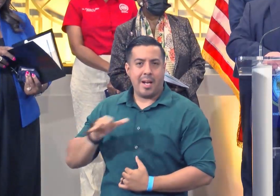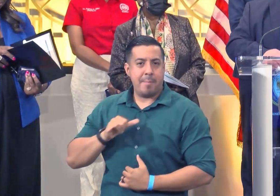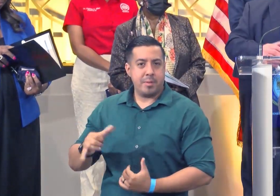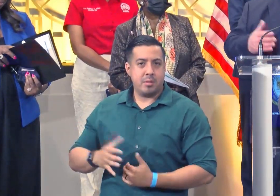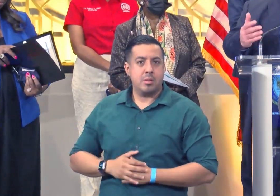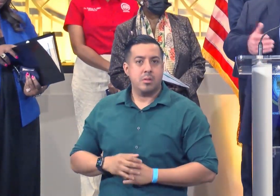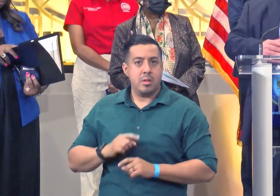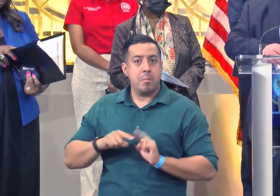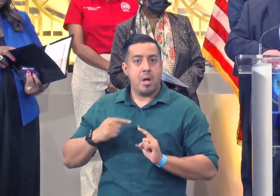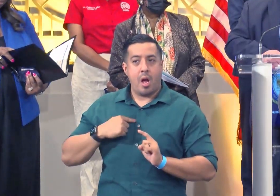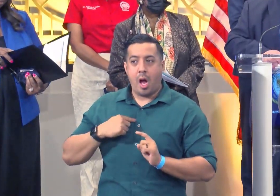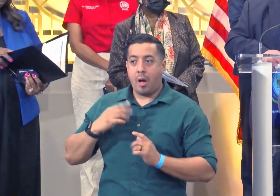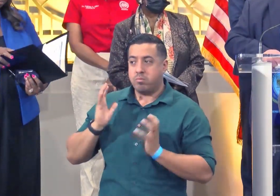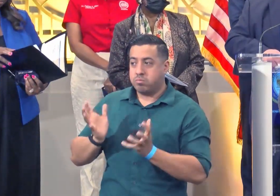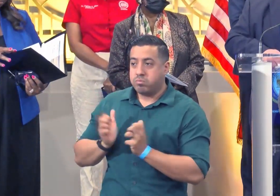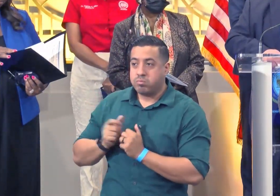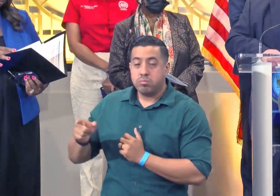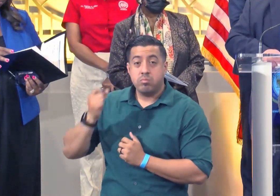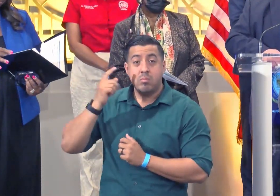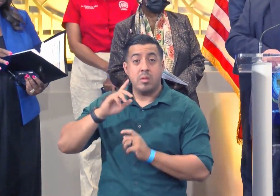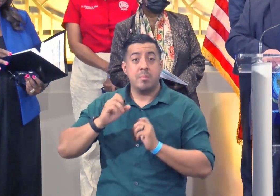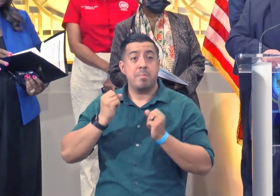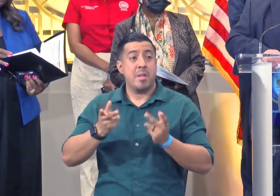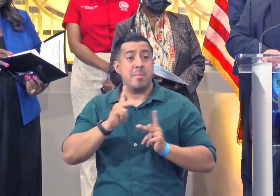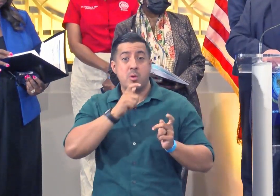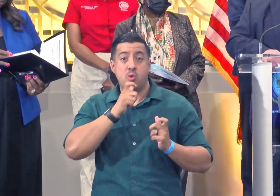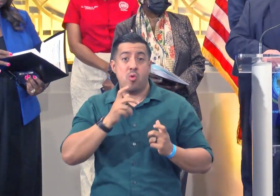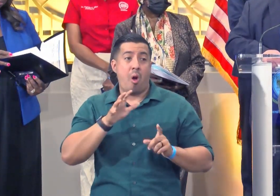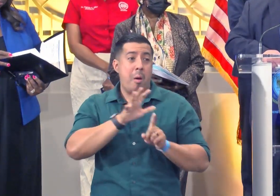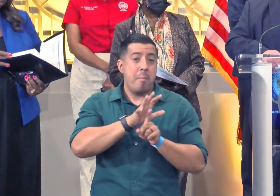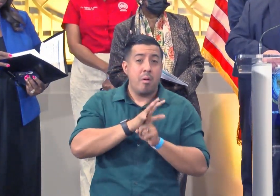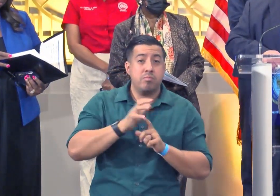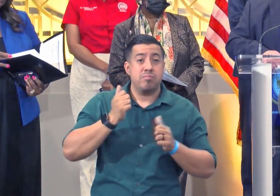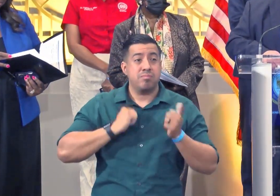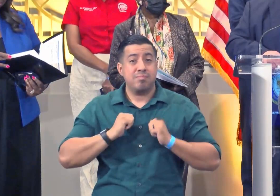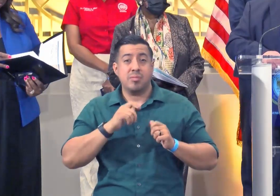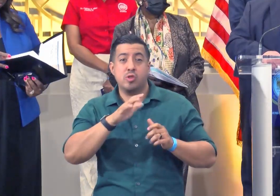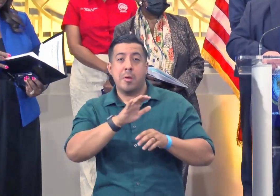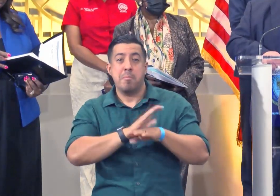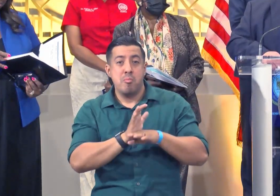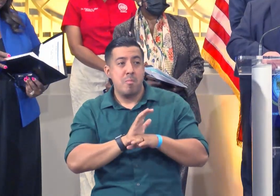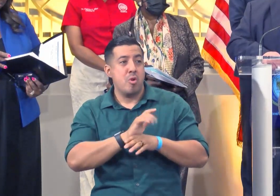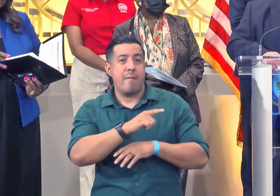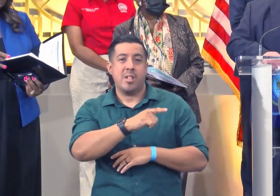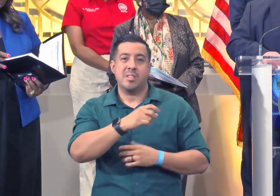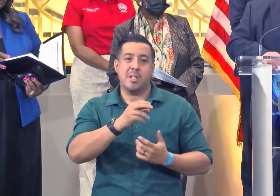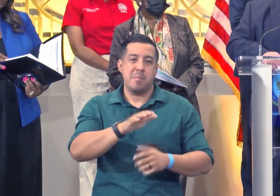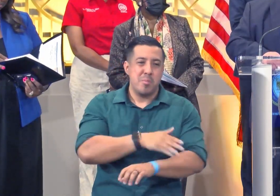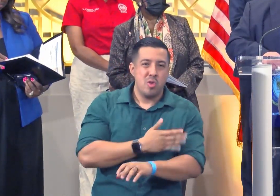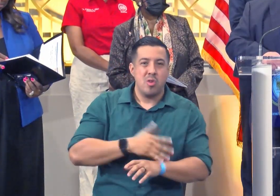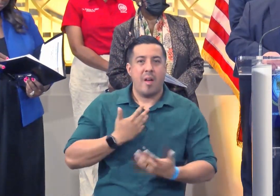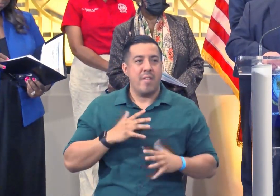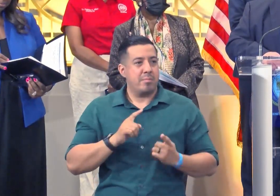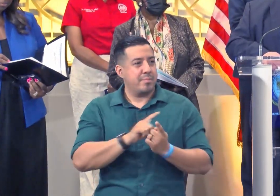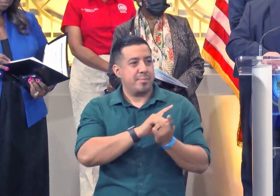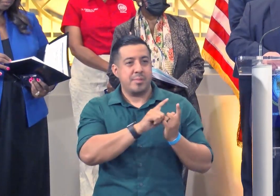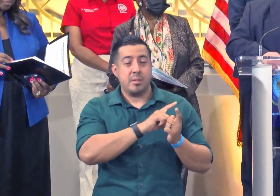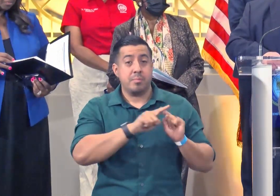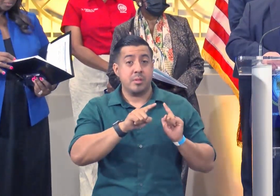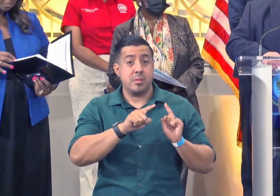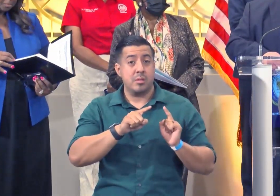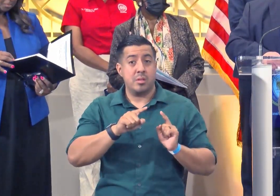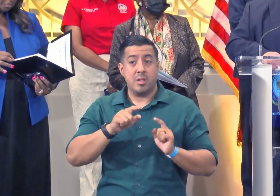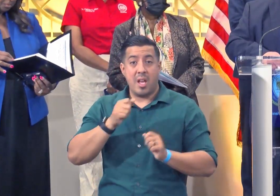there's a lot of, I have a Rolodex of celebrities, a lot of people in the movies, acting, music, everything else. Not